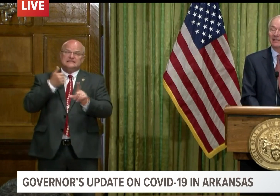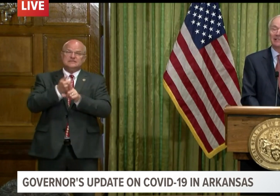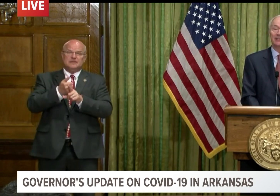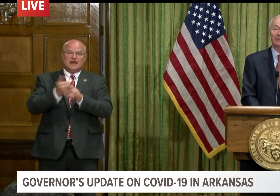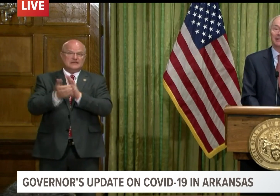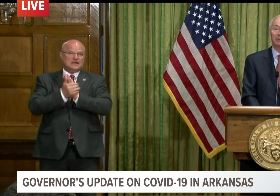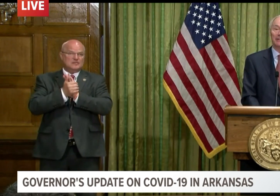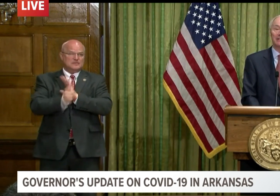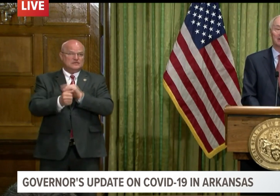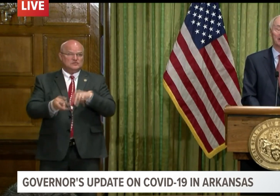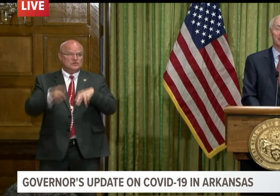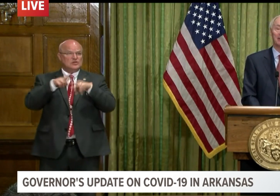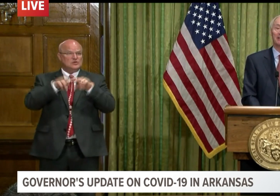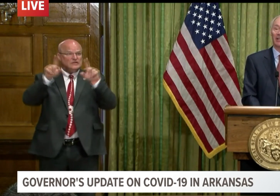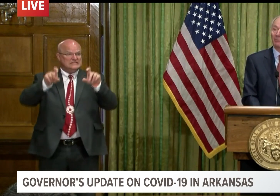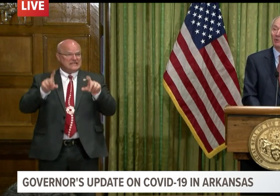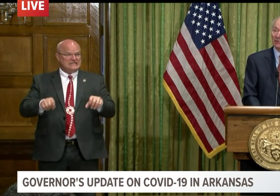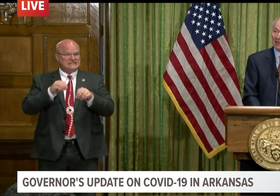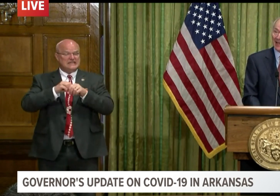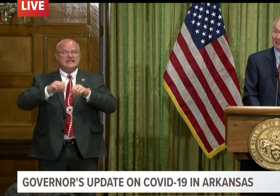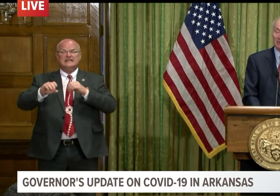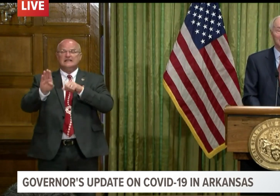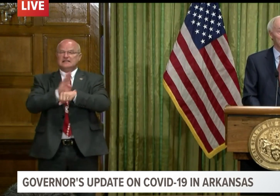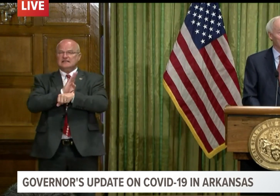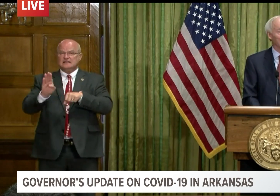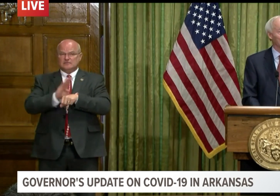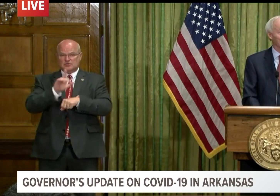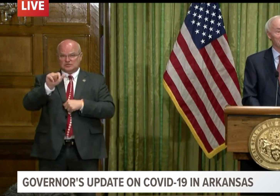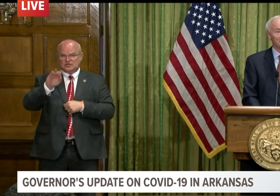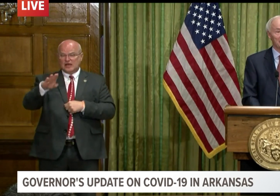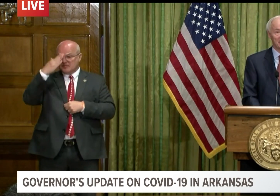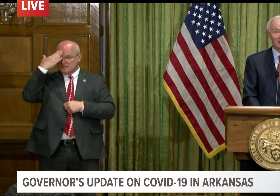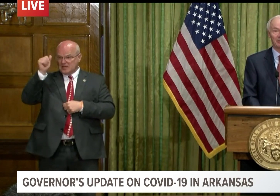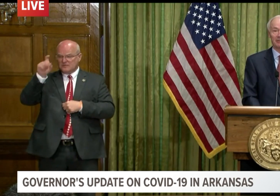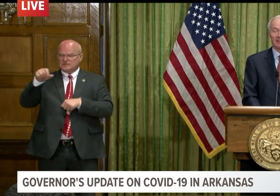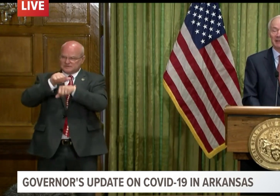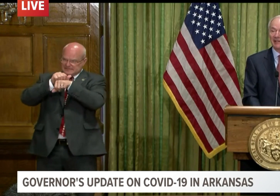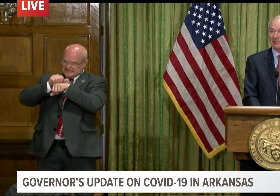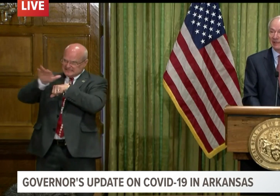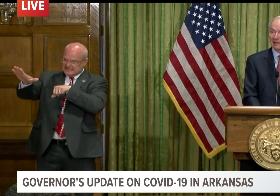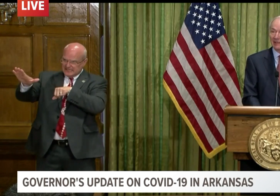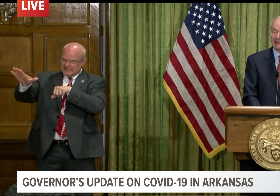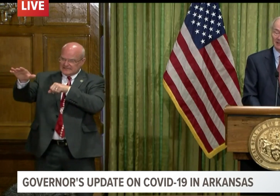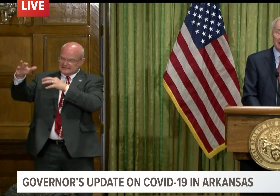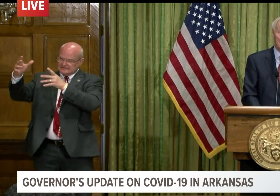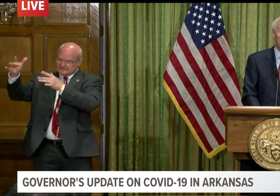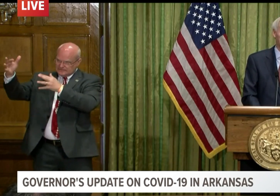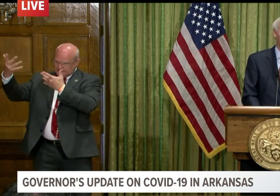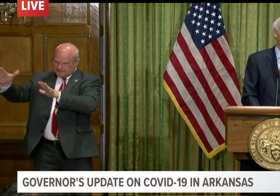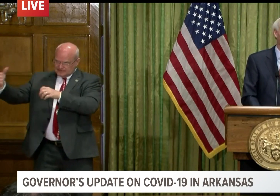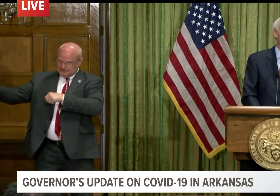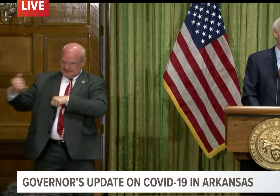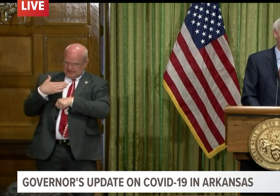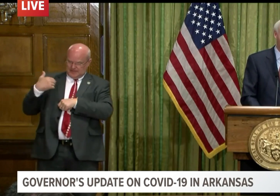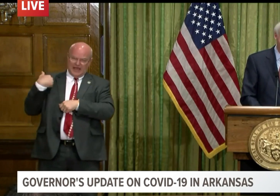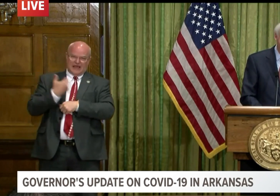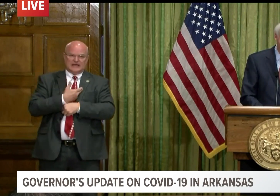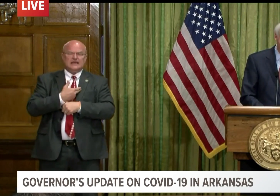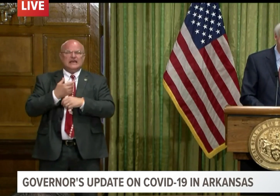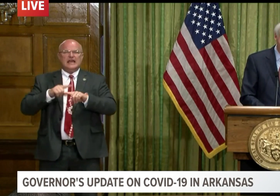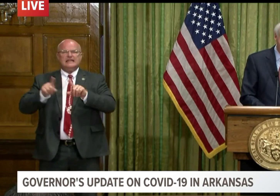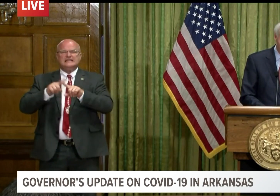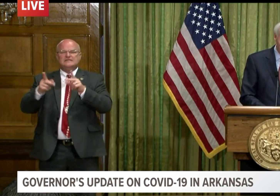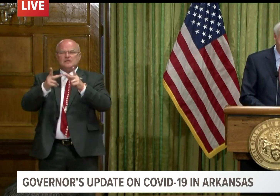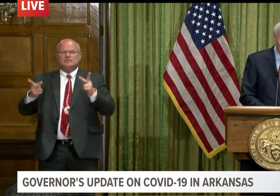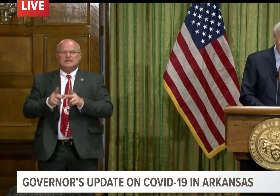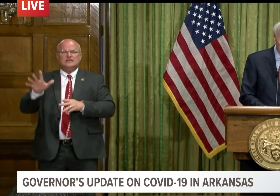our ability to increase testing in the commercial labs because it has to be sent to them, it has to be collected, at different sites